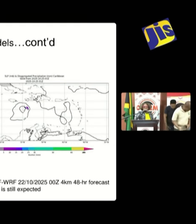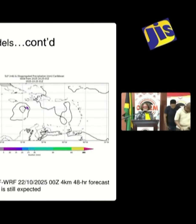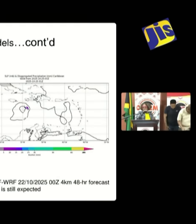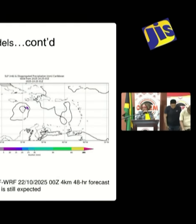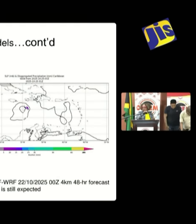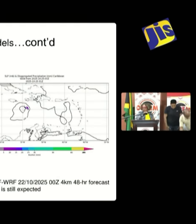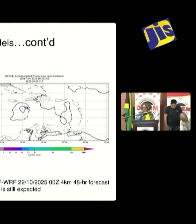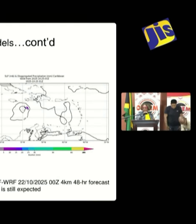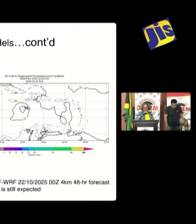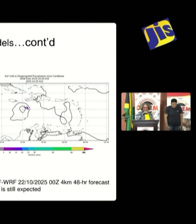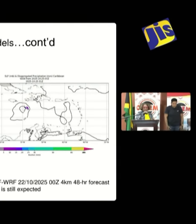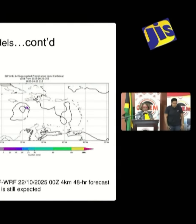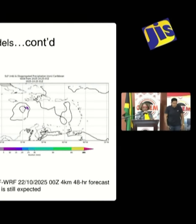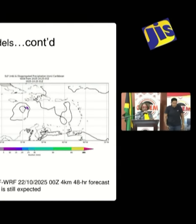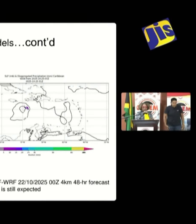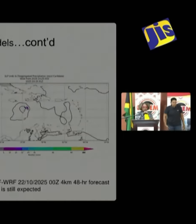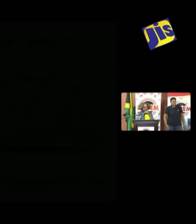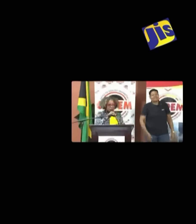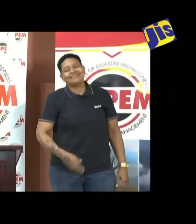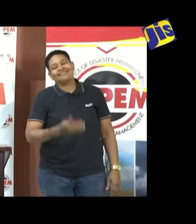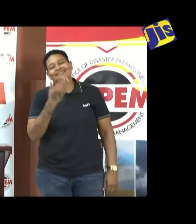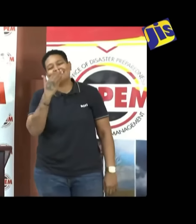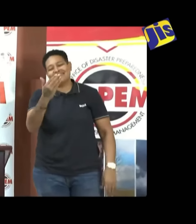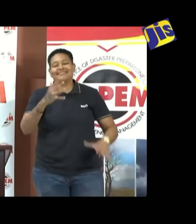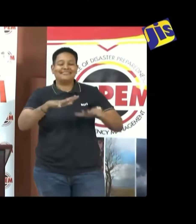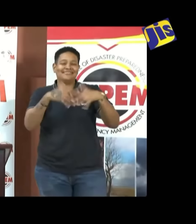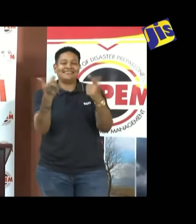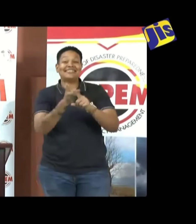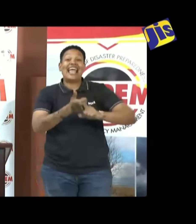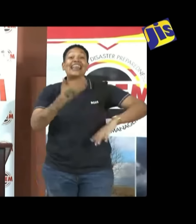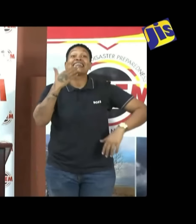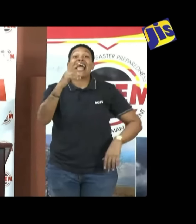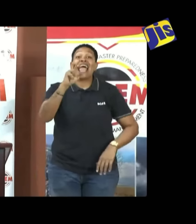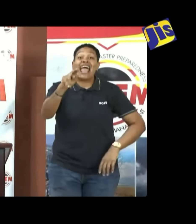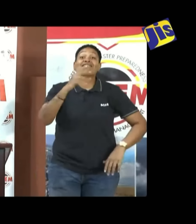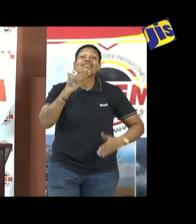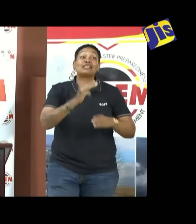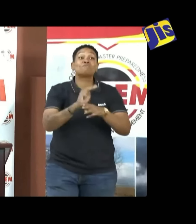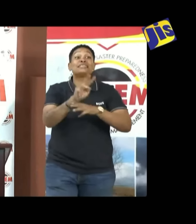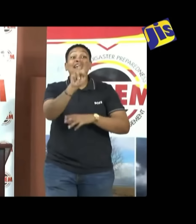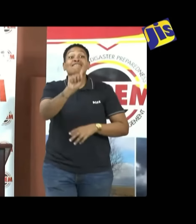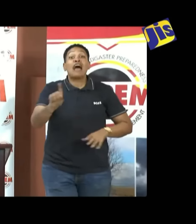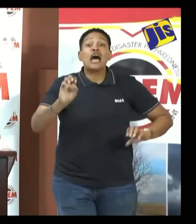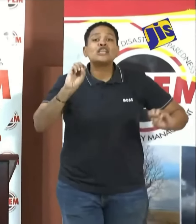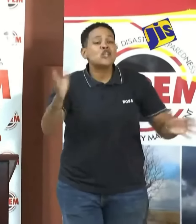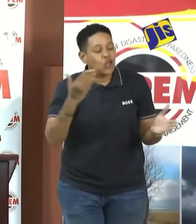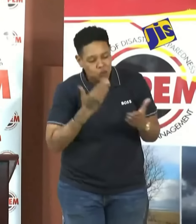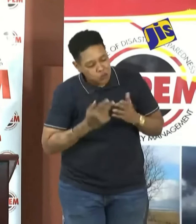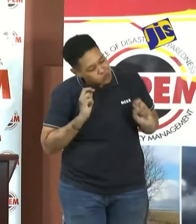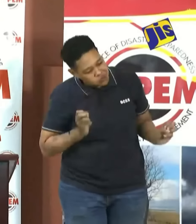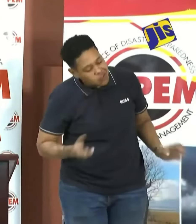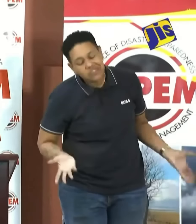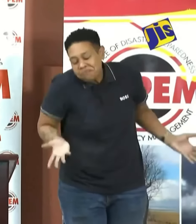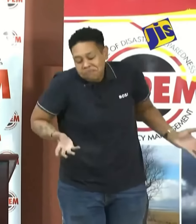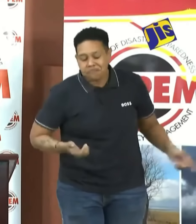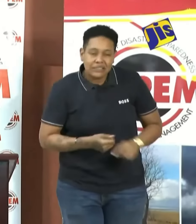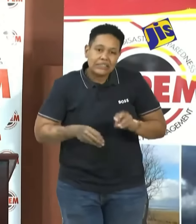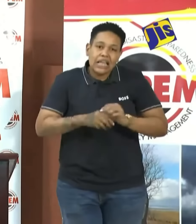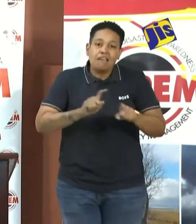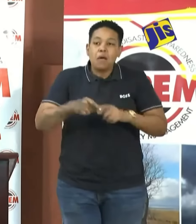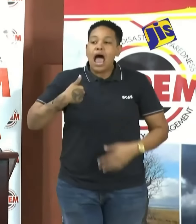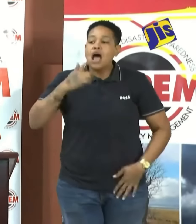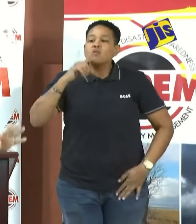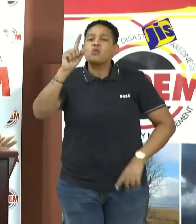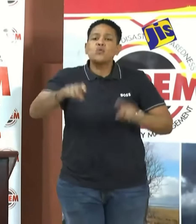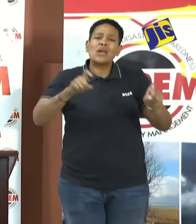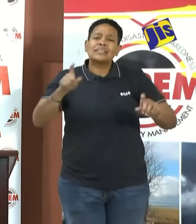Thank you very much. Thank you, Evan. Yes, Minister Vaz, doesn't seem to be good news, but I'm going to take